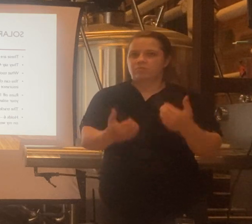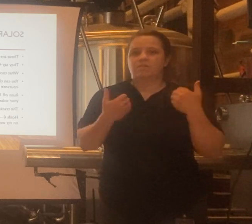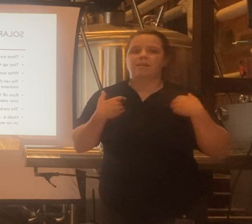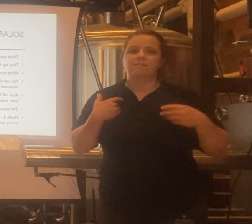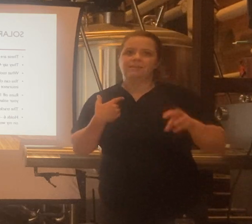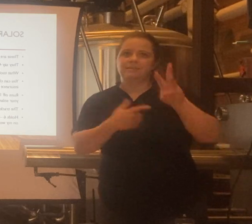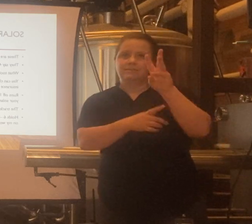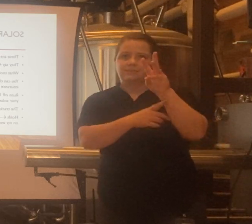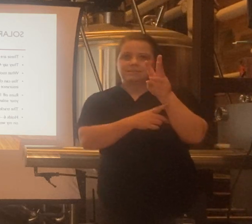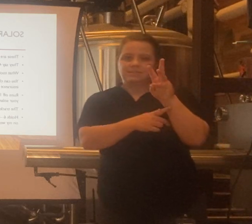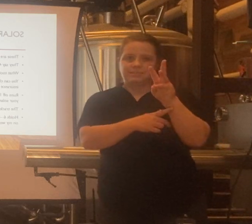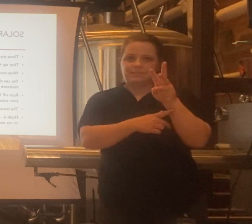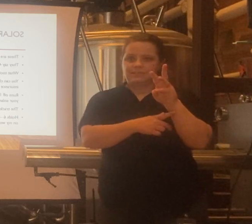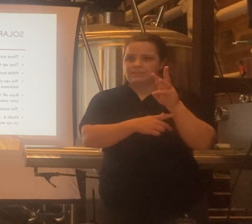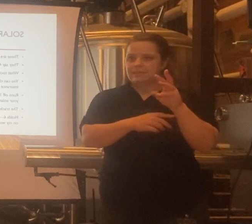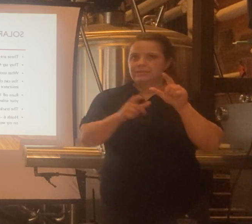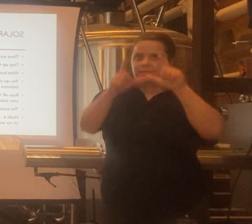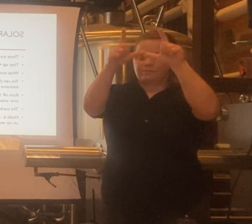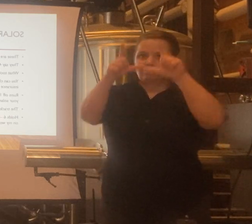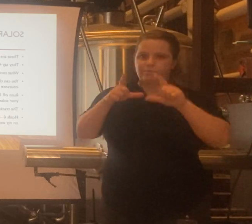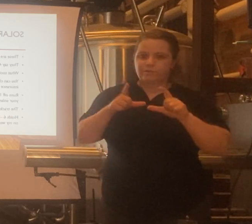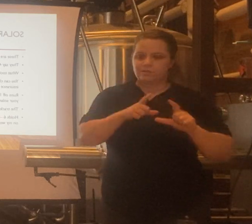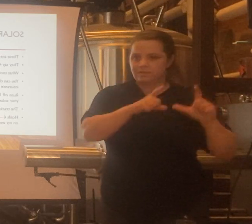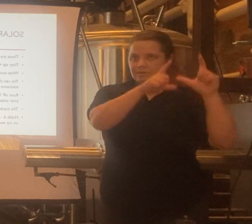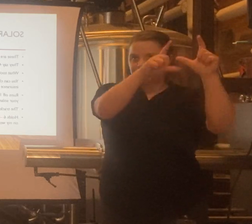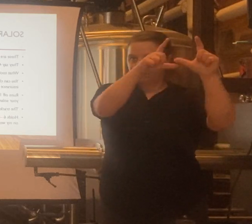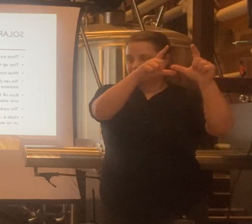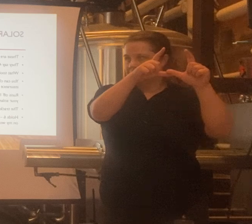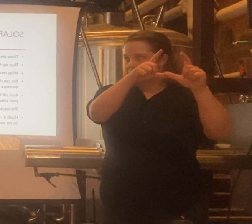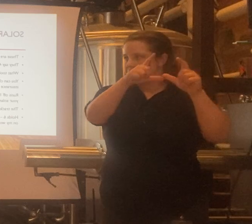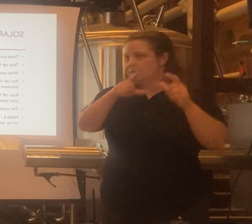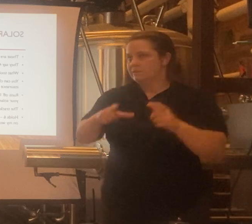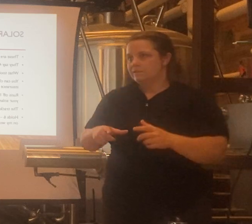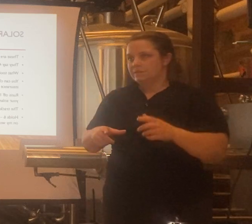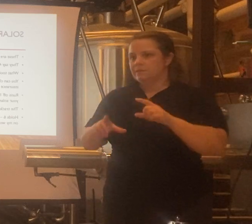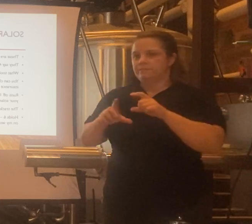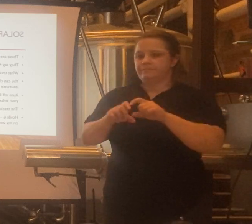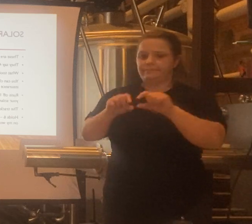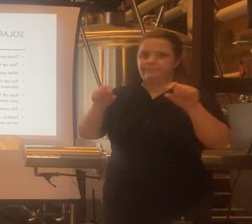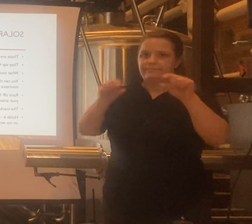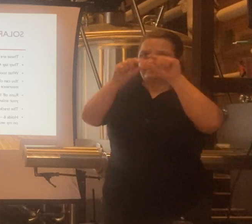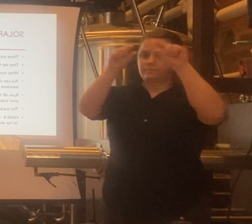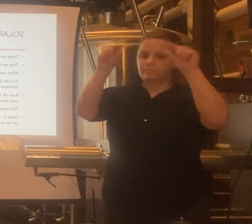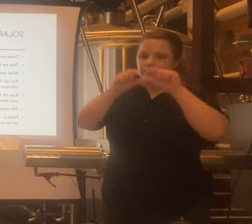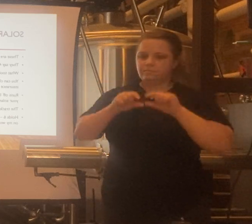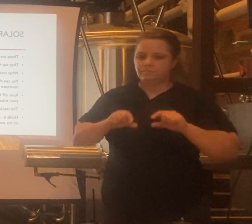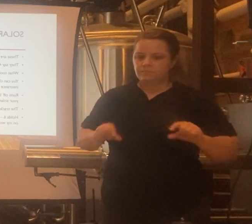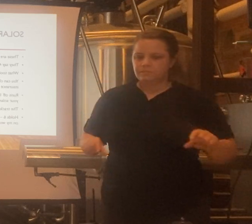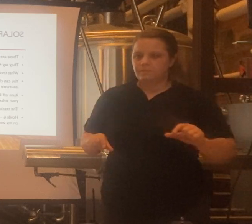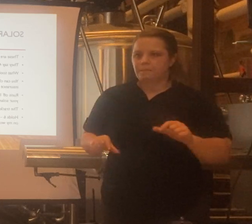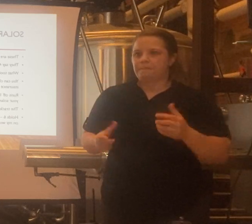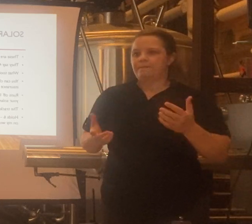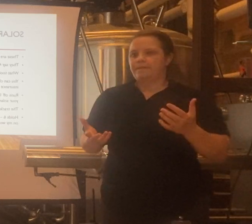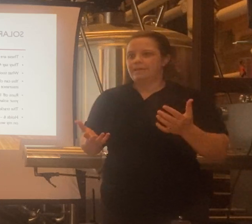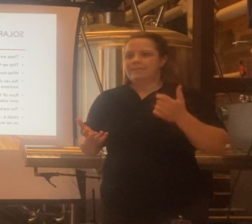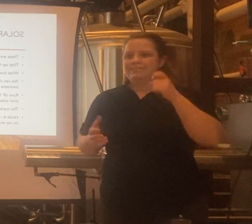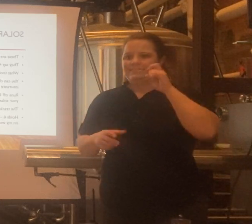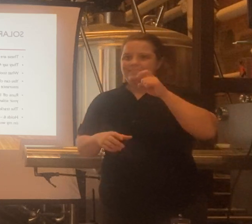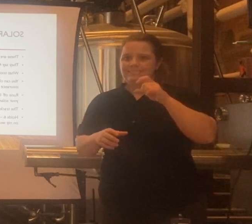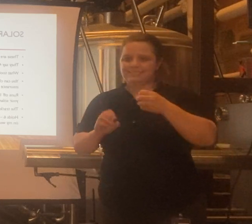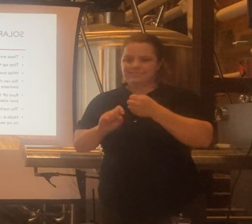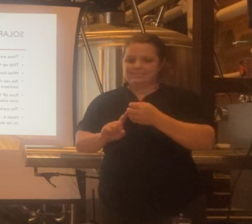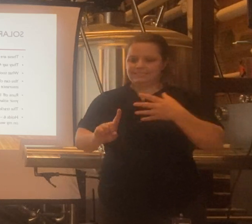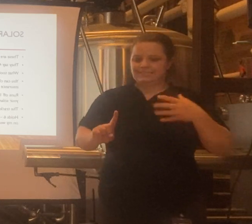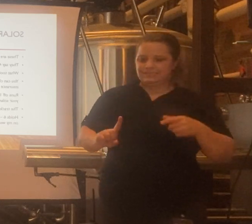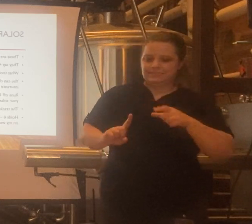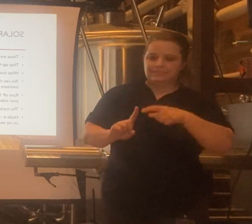get 6 on there. The rails are only so long. This one I had to add some extensions in order to get the 3rd panel added onto it, because I had it,